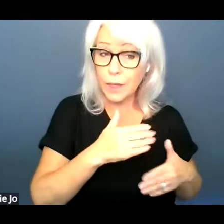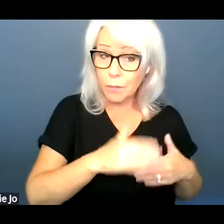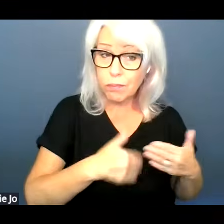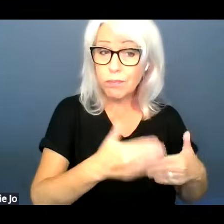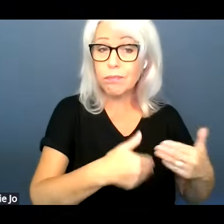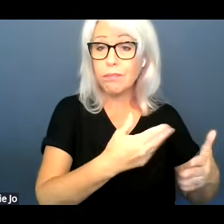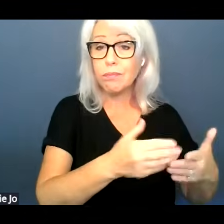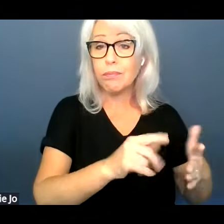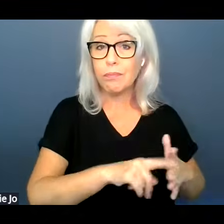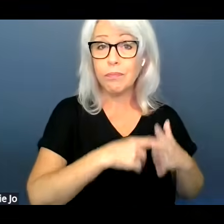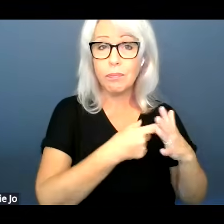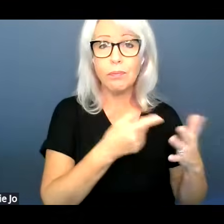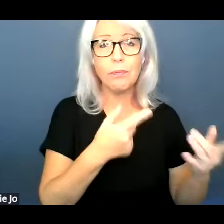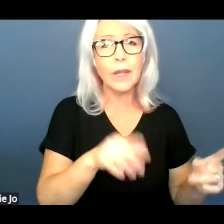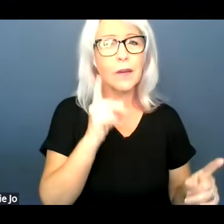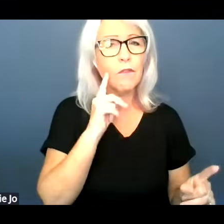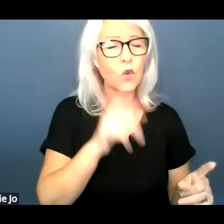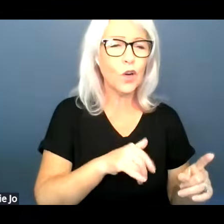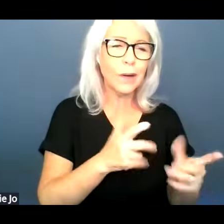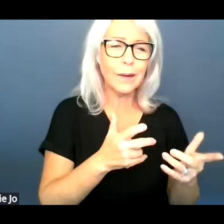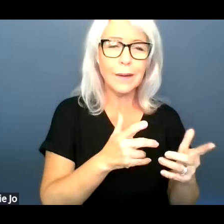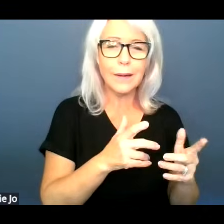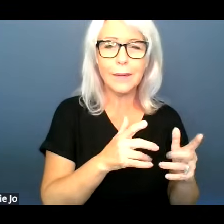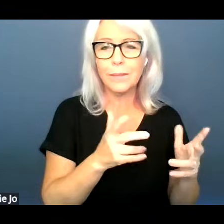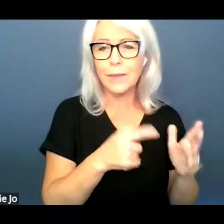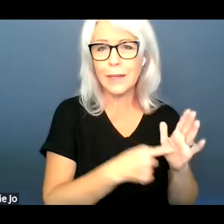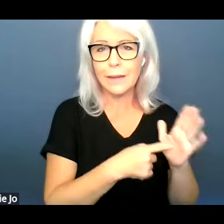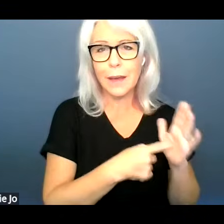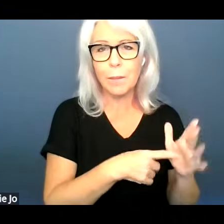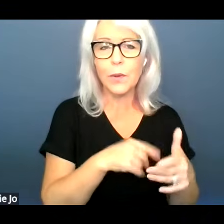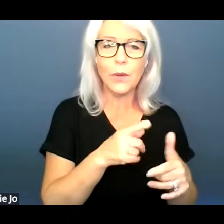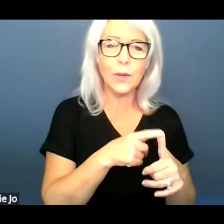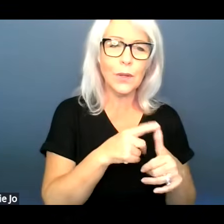a Gus Macker alumni softball game,